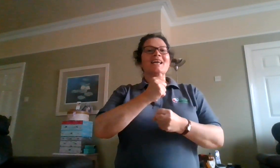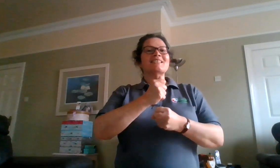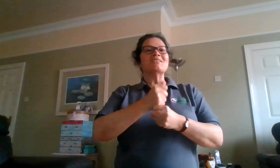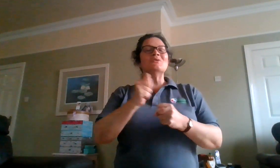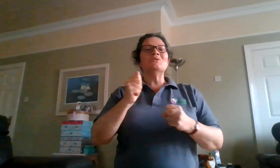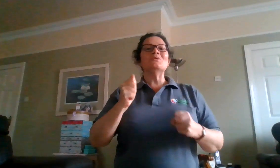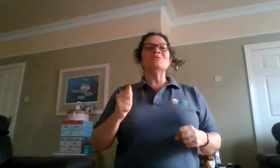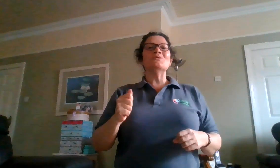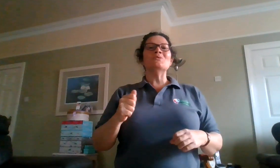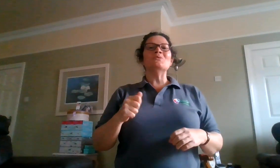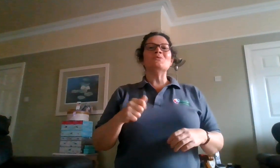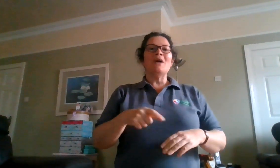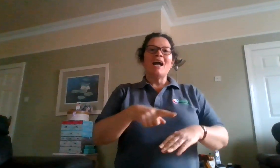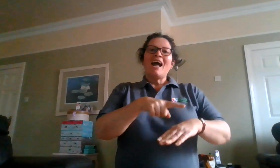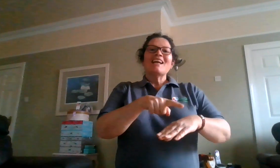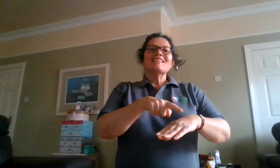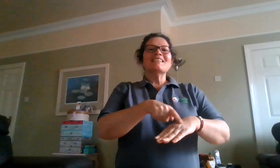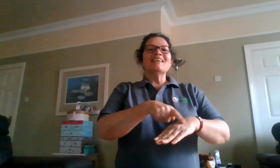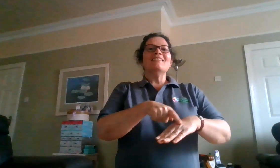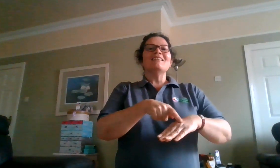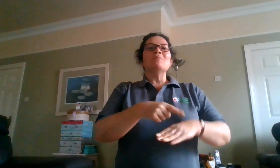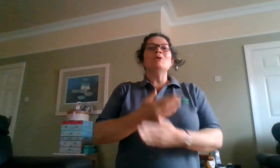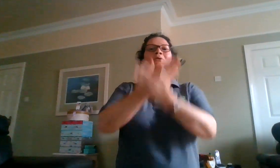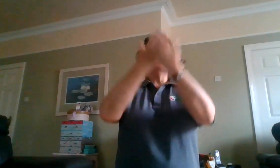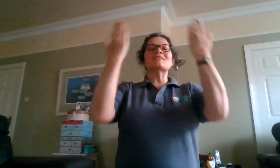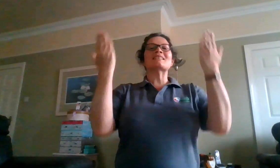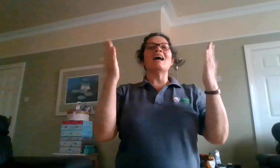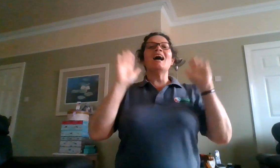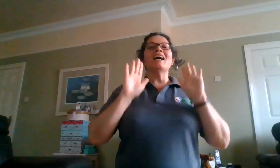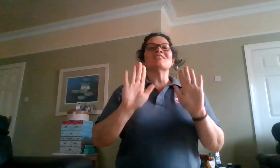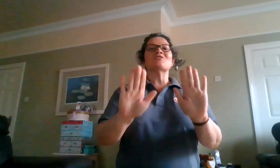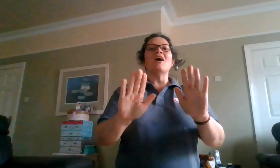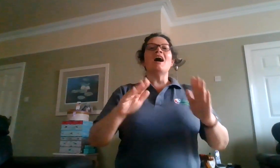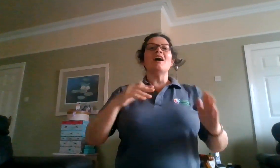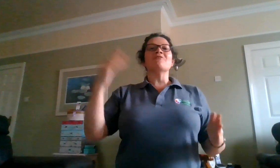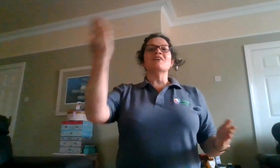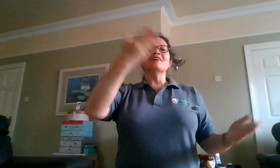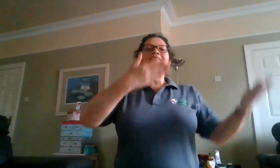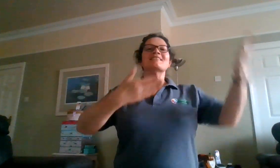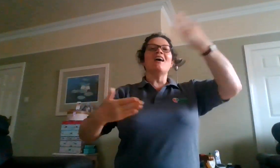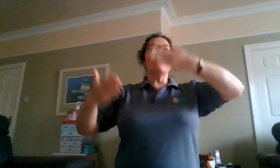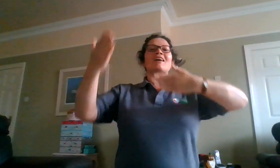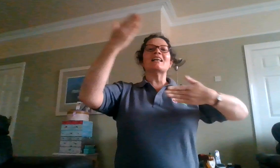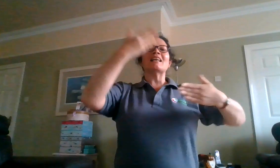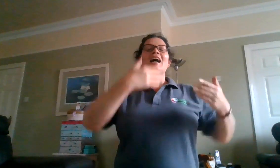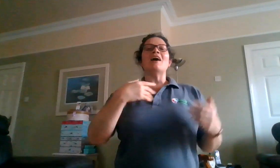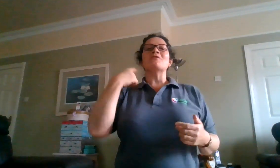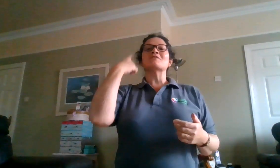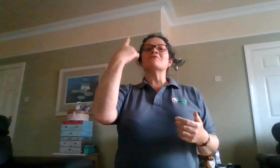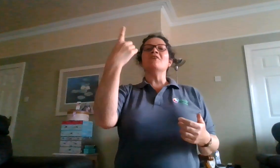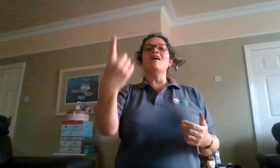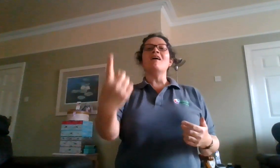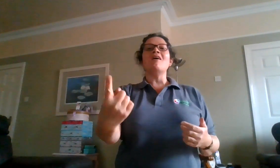do, till the blue skies drive the dark clouds far